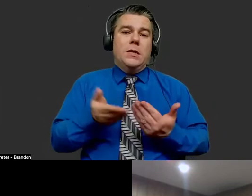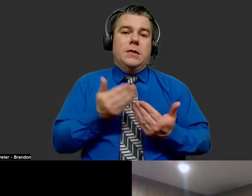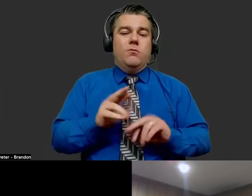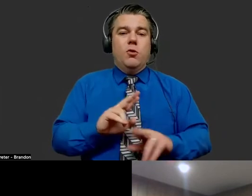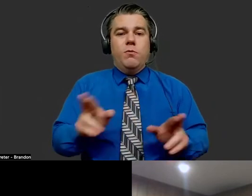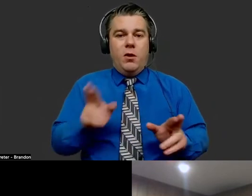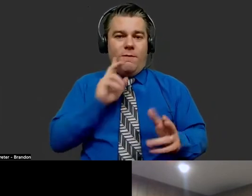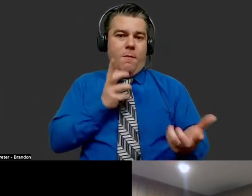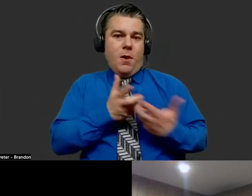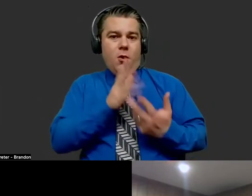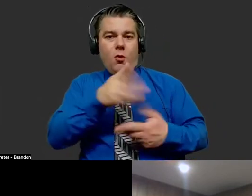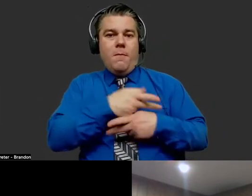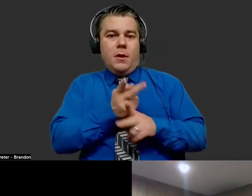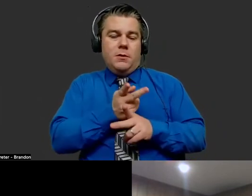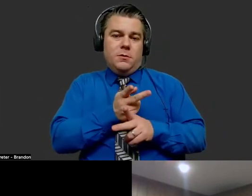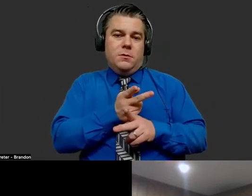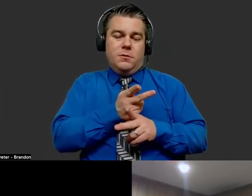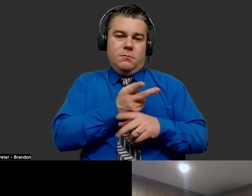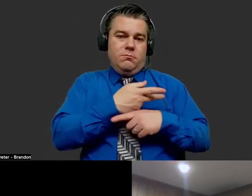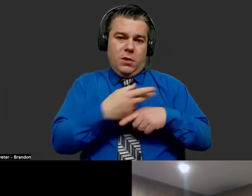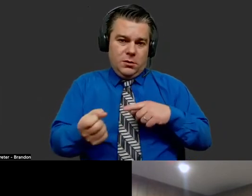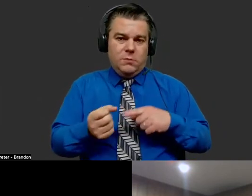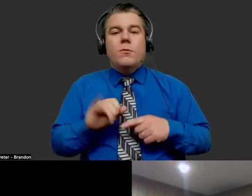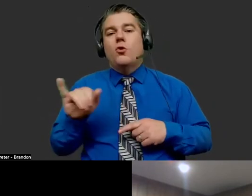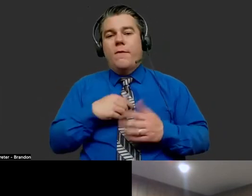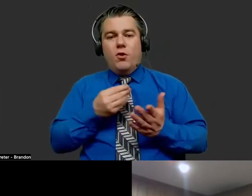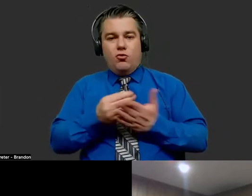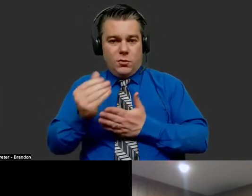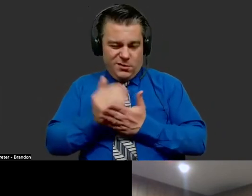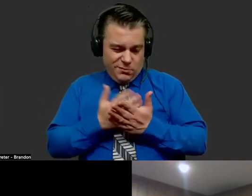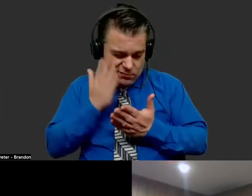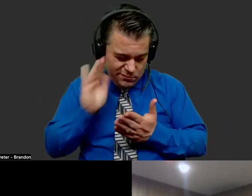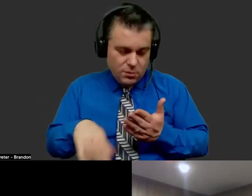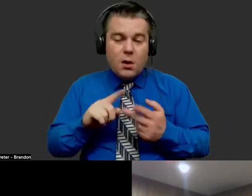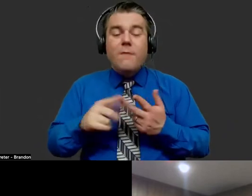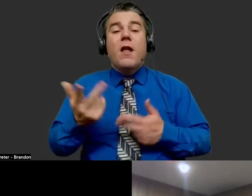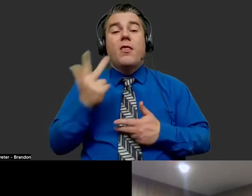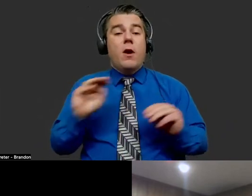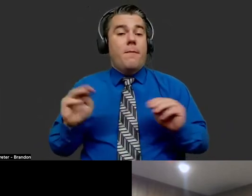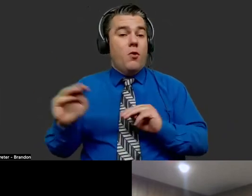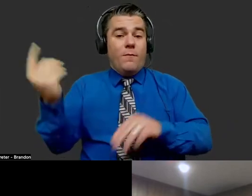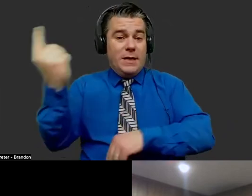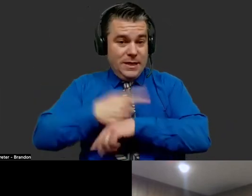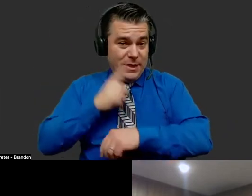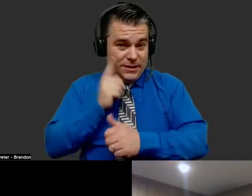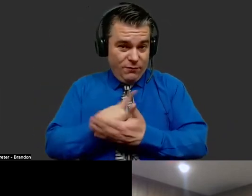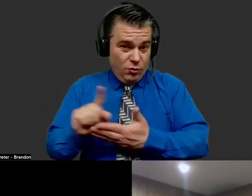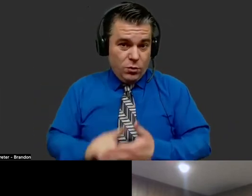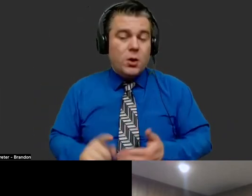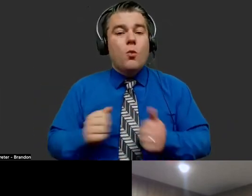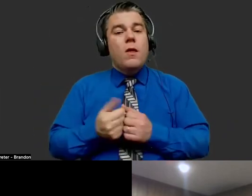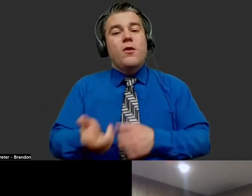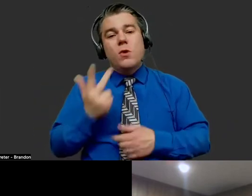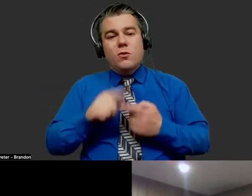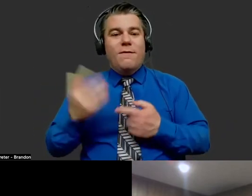with your Plexus product. There's also a grocery list. We all know that. 3 movement days each week with 3 to 5